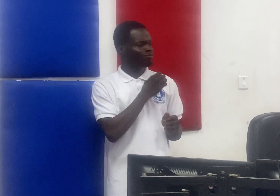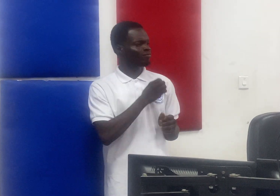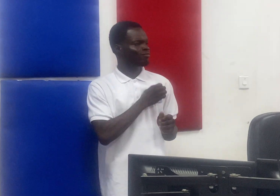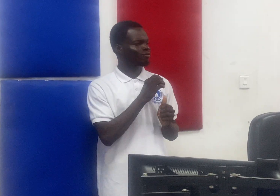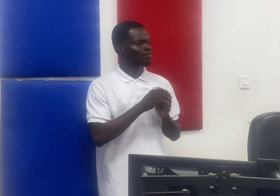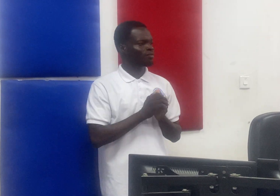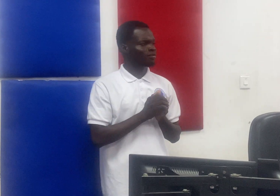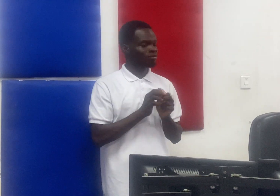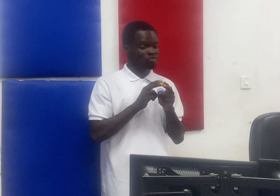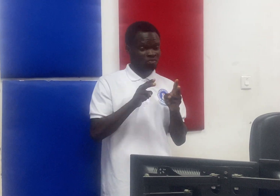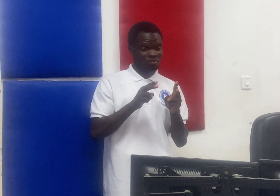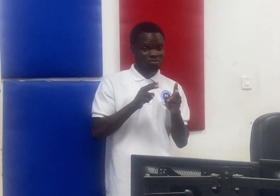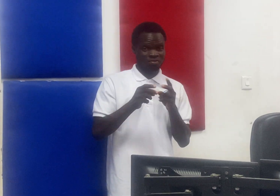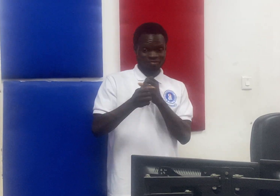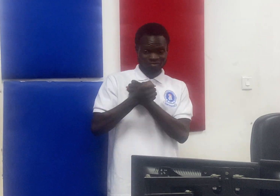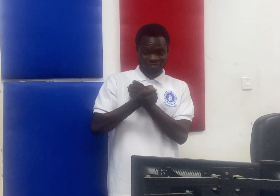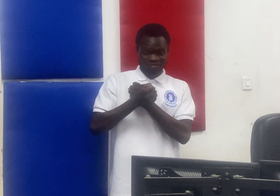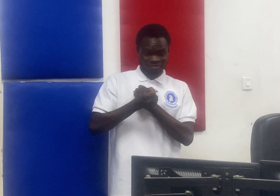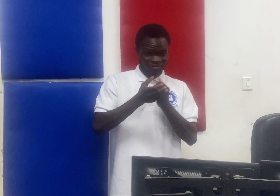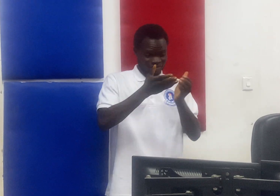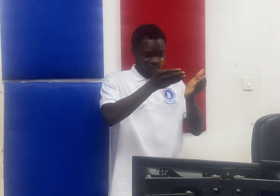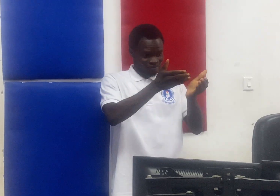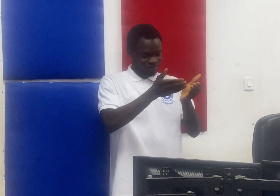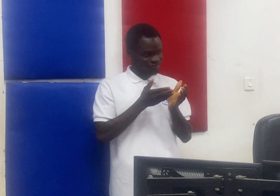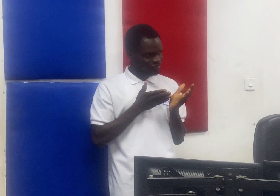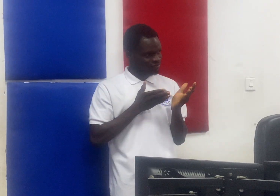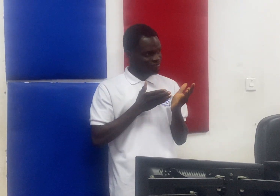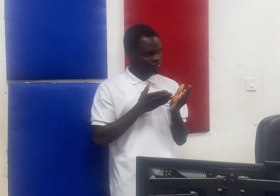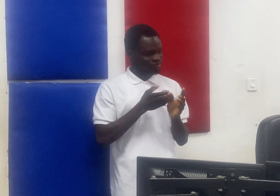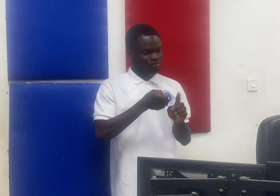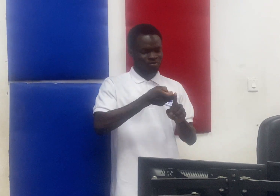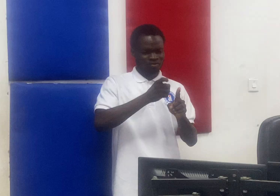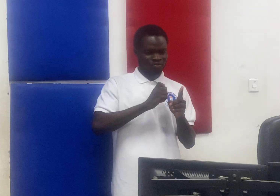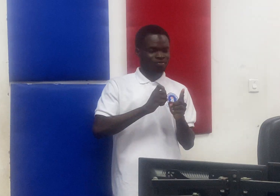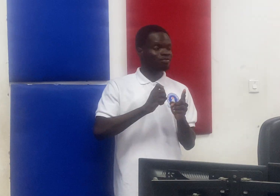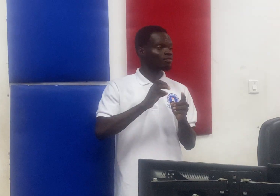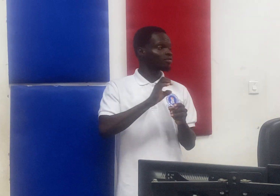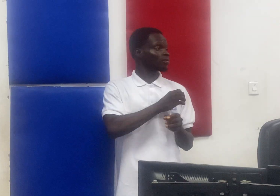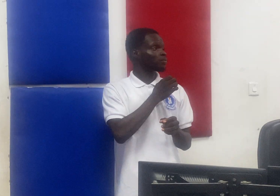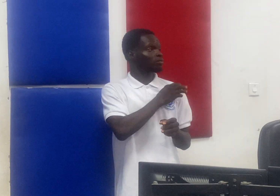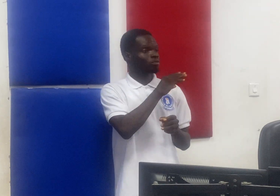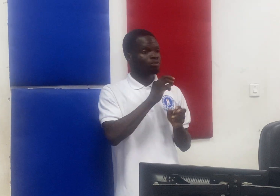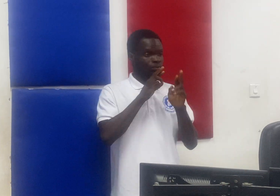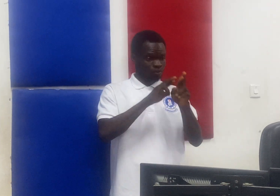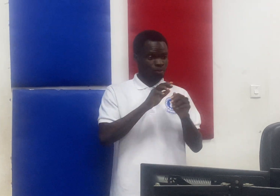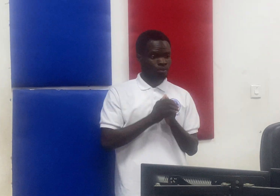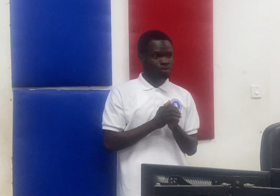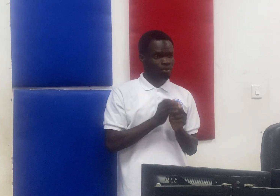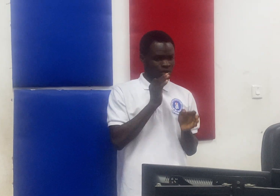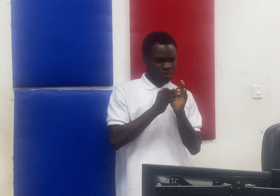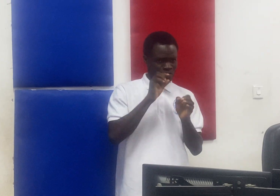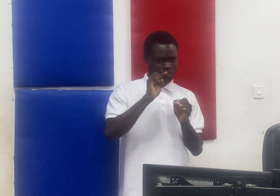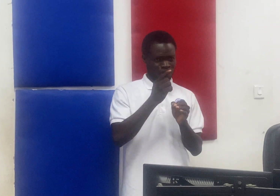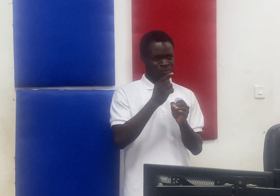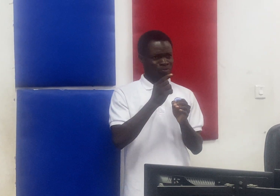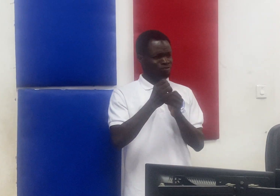So, love comes from emotions and respect. So, if someone loves you, it's not about